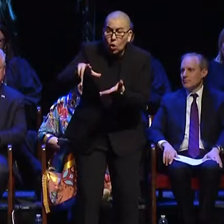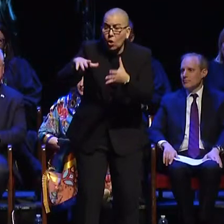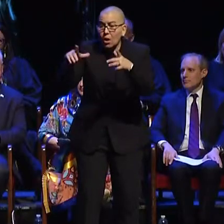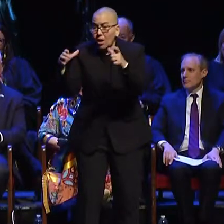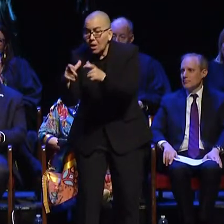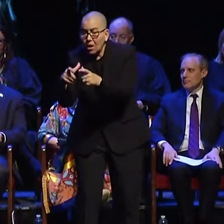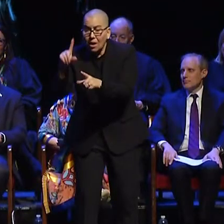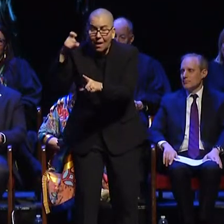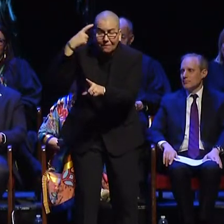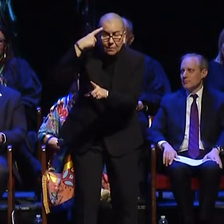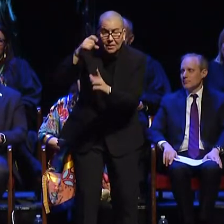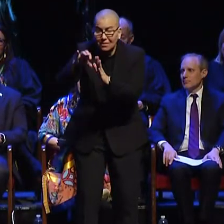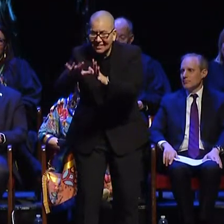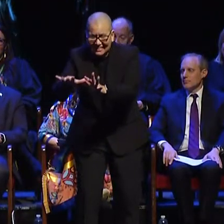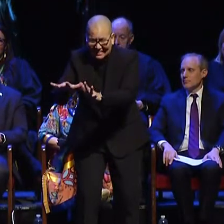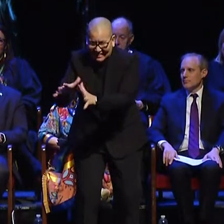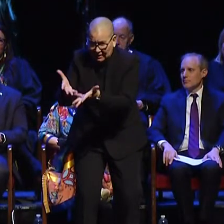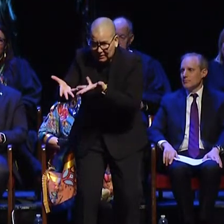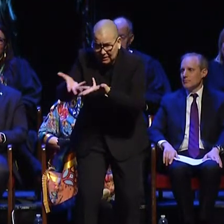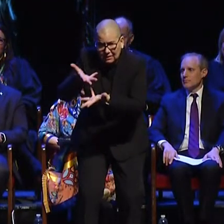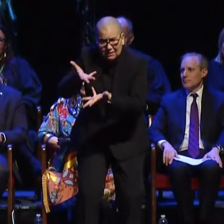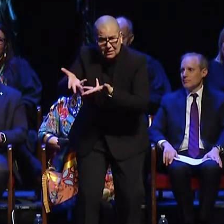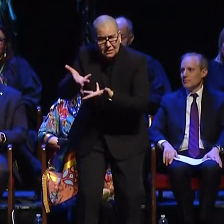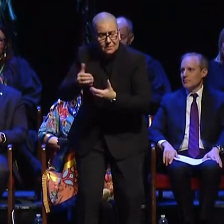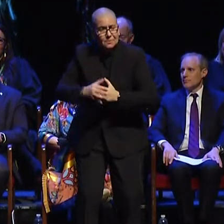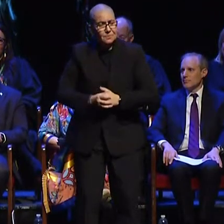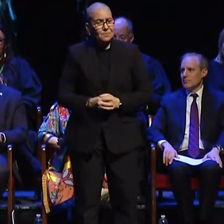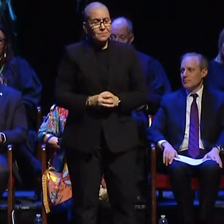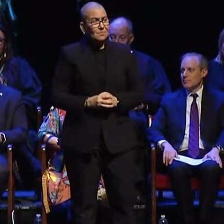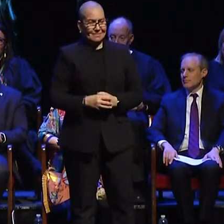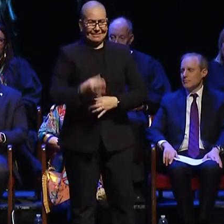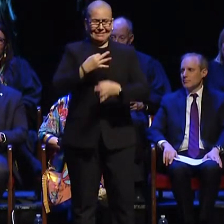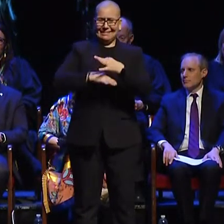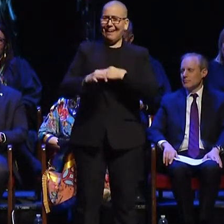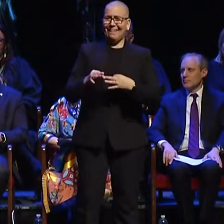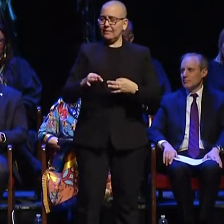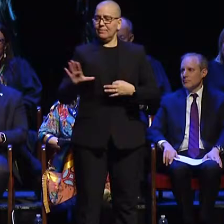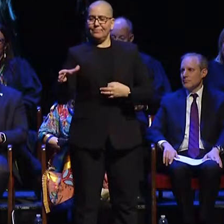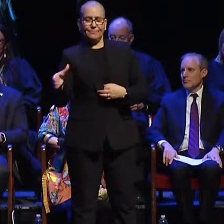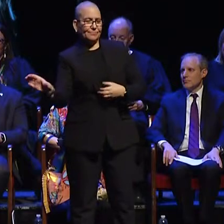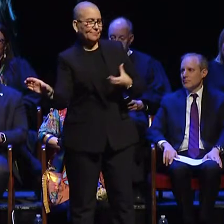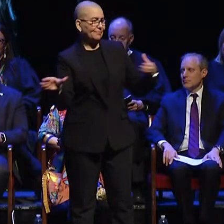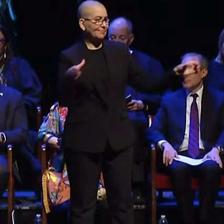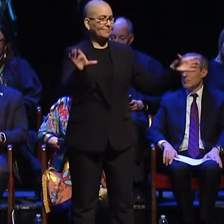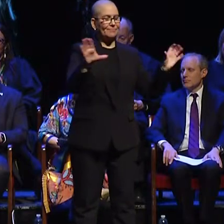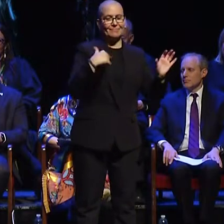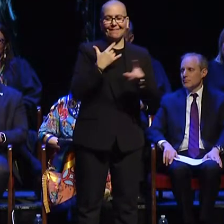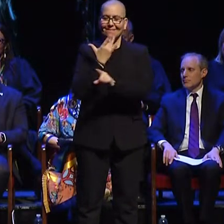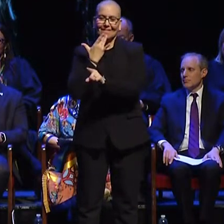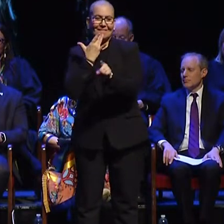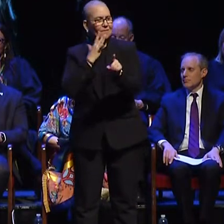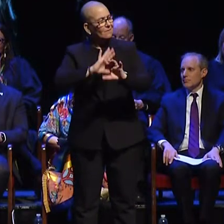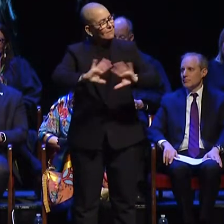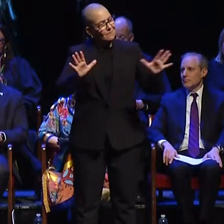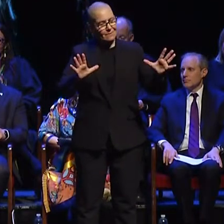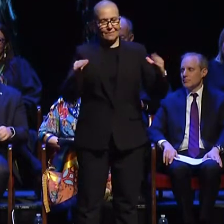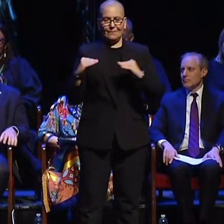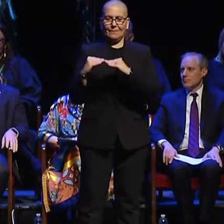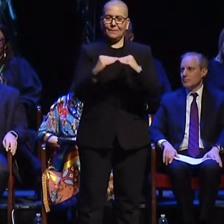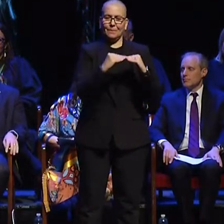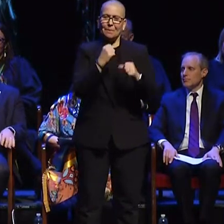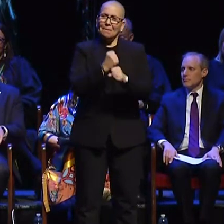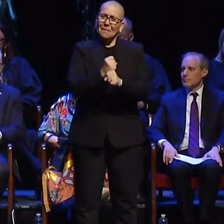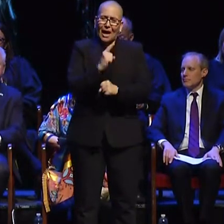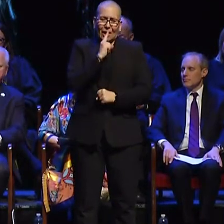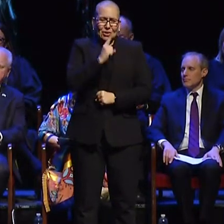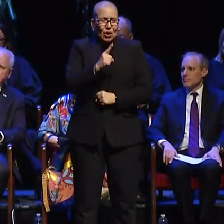facts and decisions that can cut through division, that can just work. You know, and I also want to make sure that the incredible team at